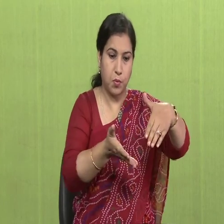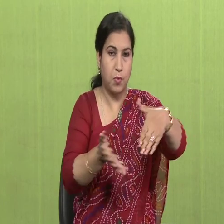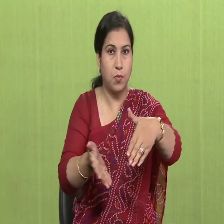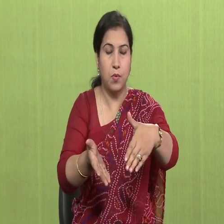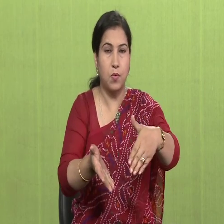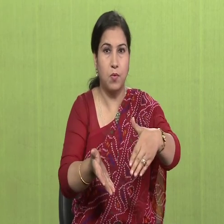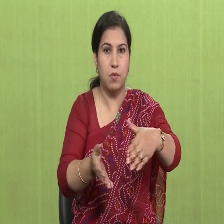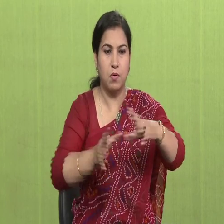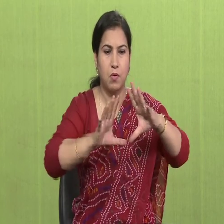ground.